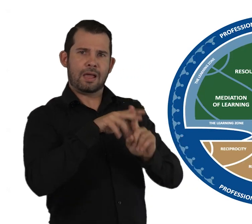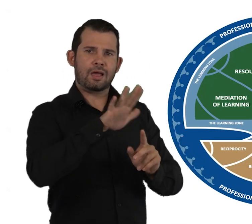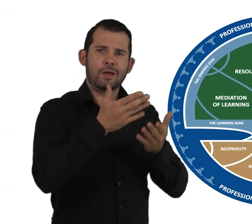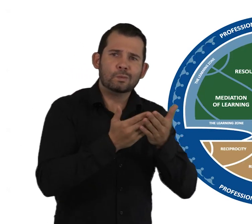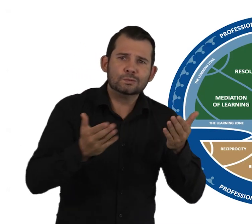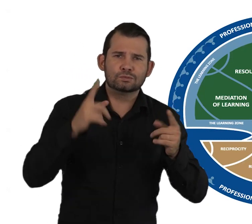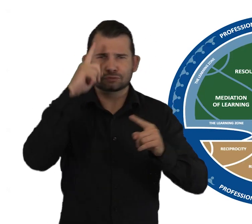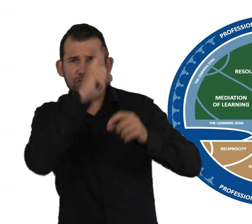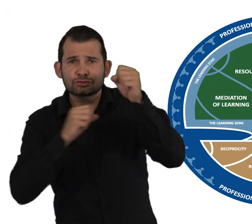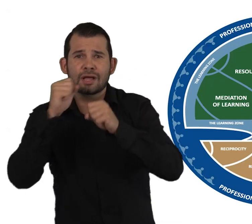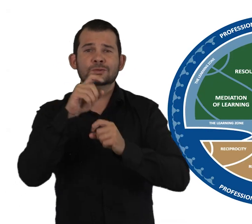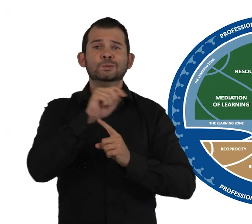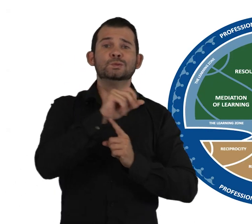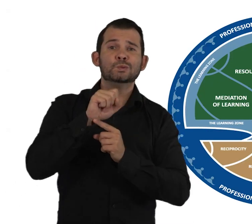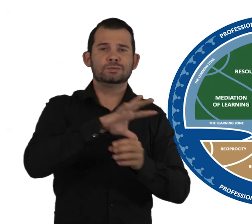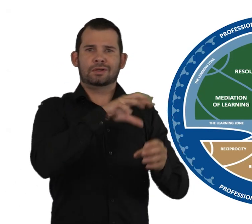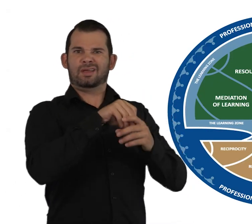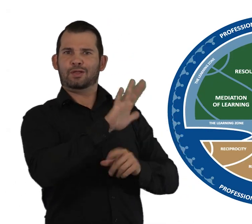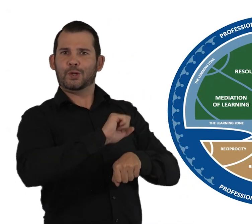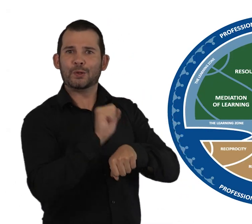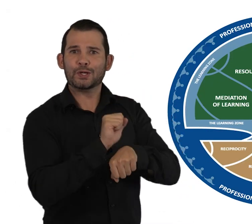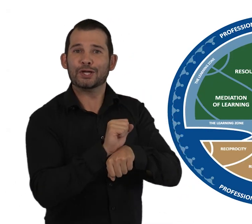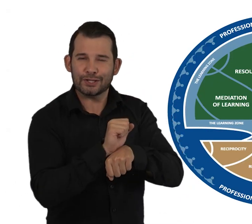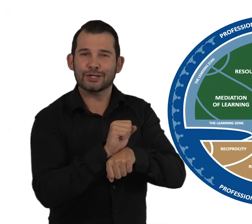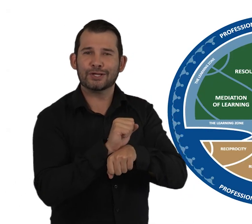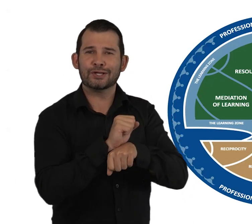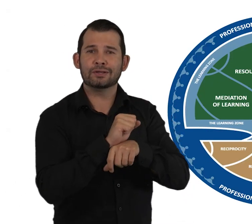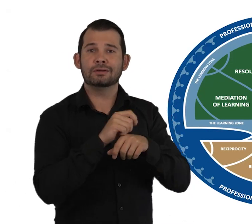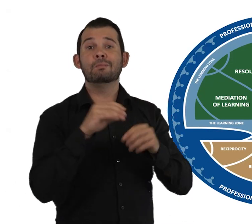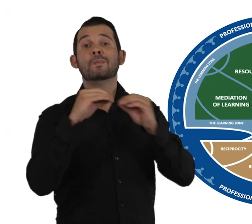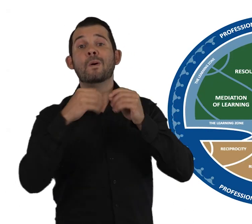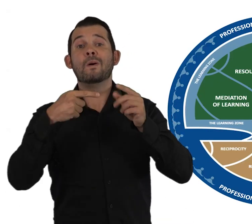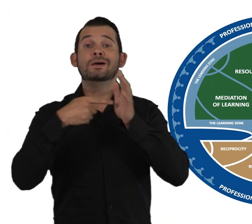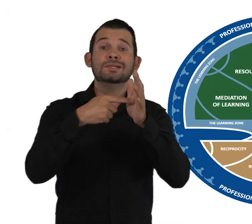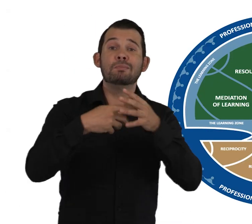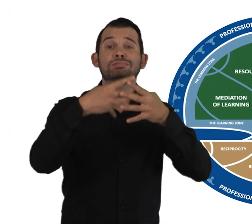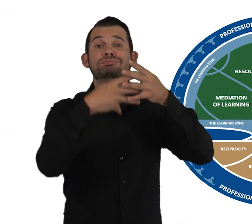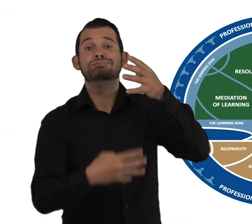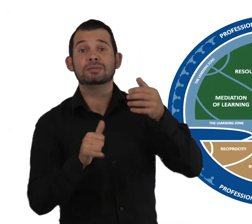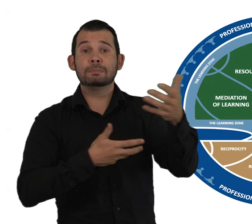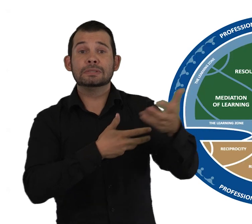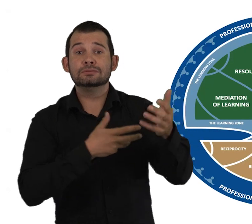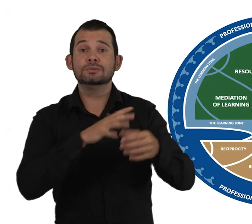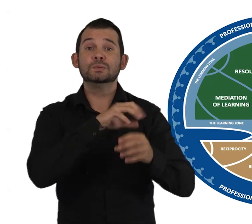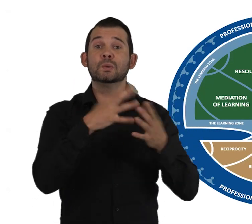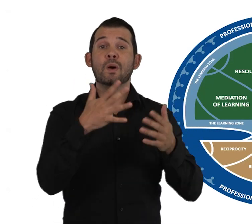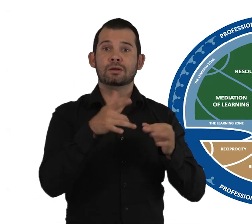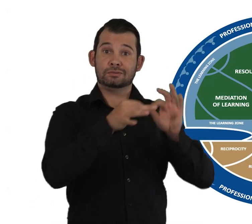strategies, and tools to their work. Further examples of mediation include practitioners reviewing